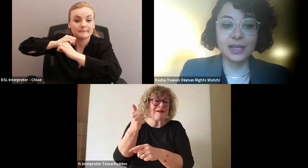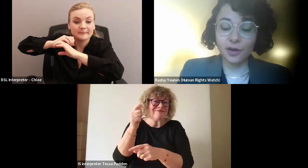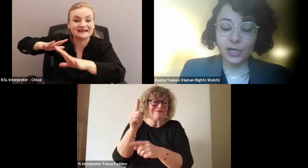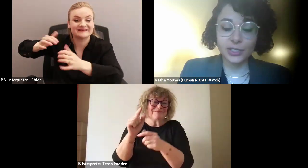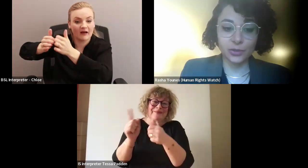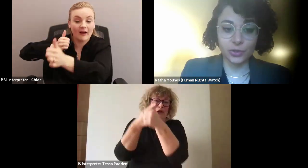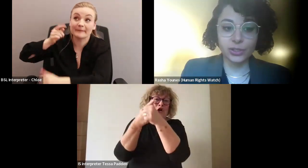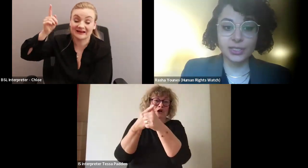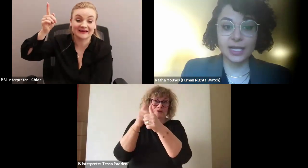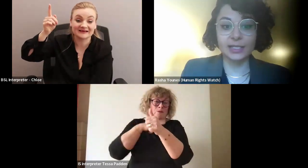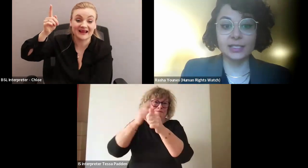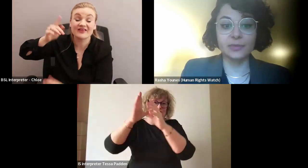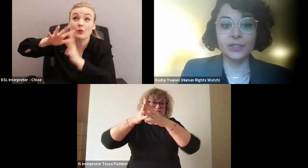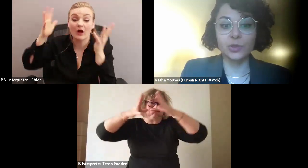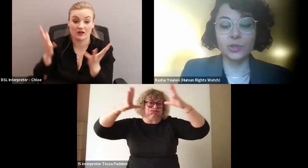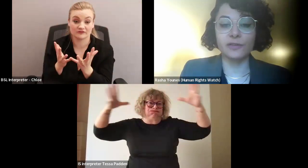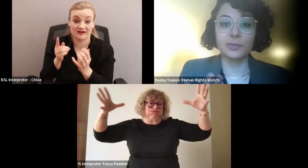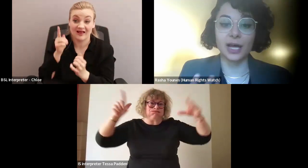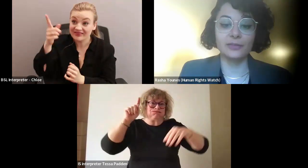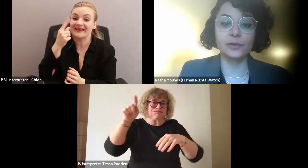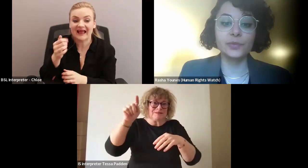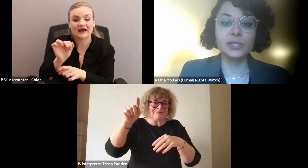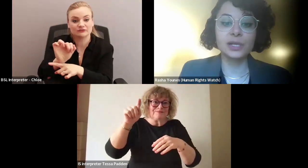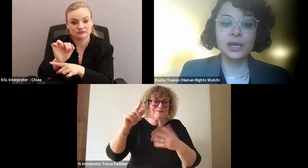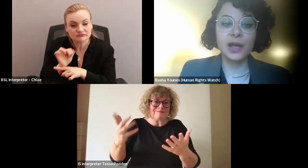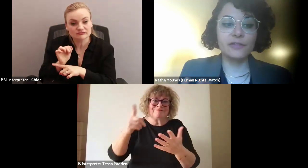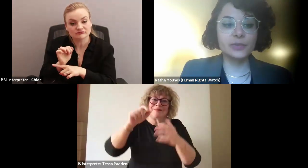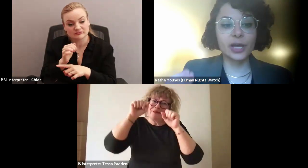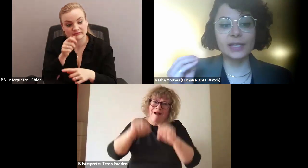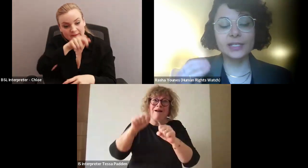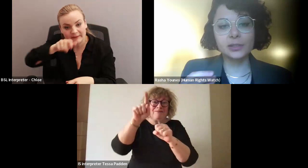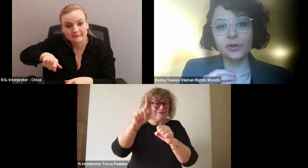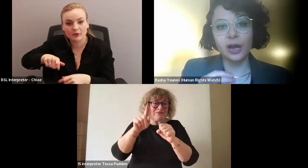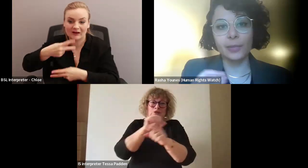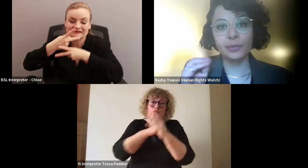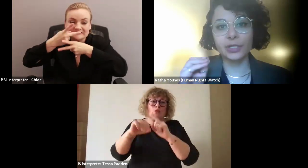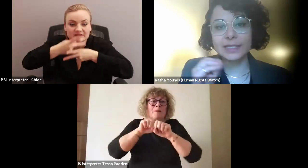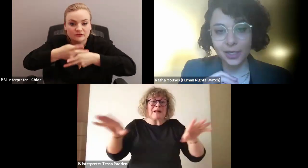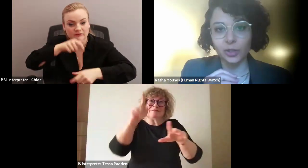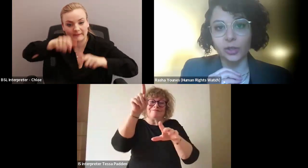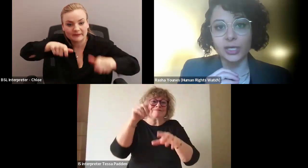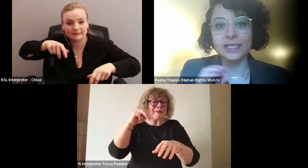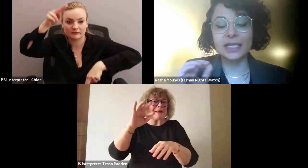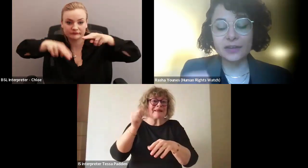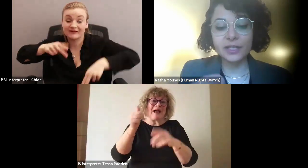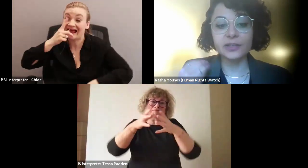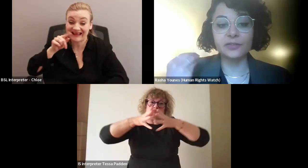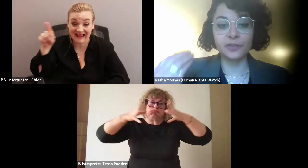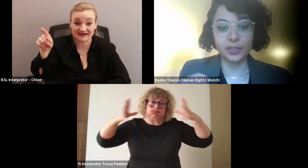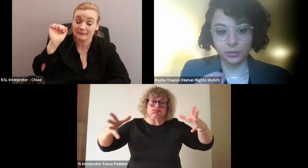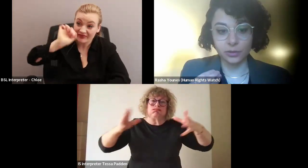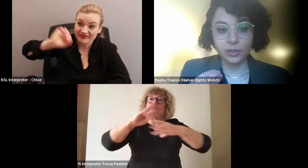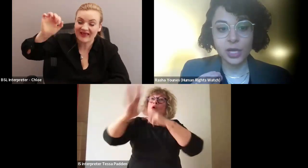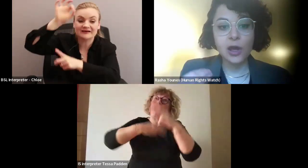responsibility to safeguard its users against the misuse of its platforms. Facebook and Instagram in particular are